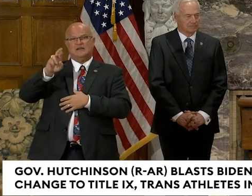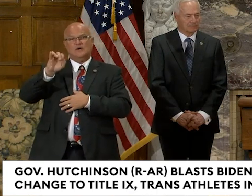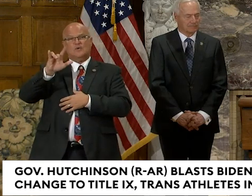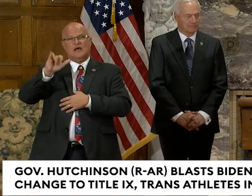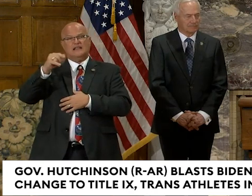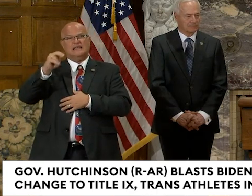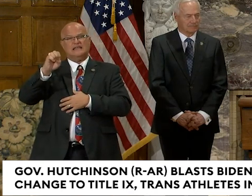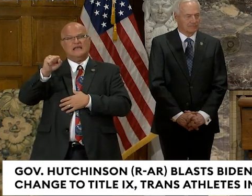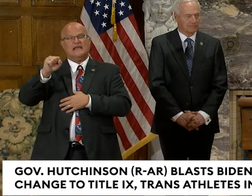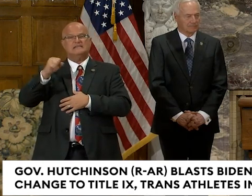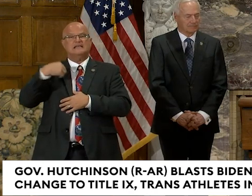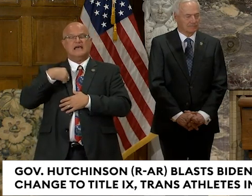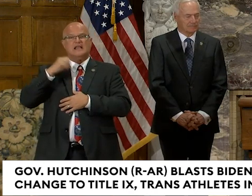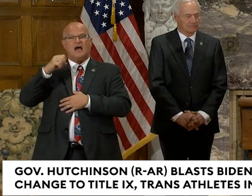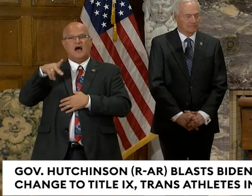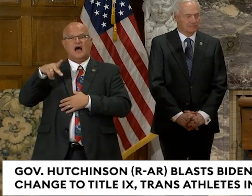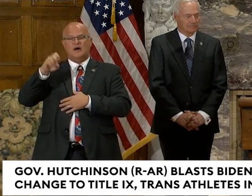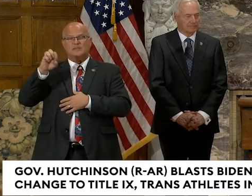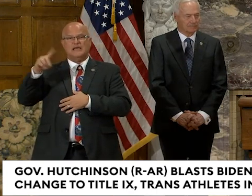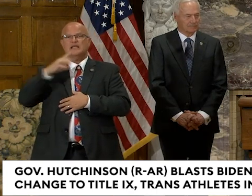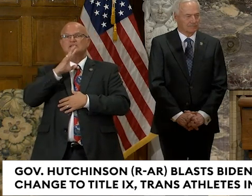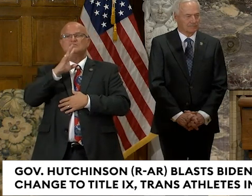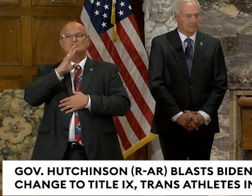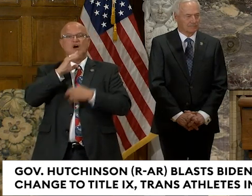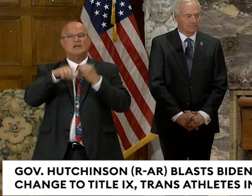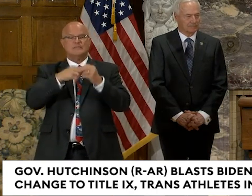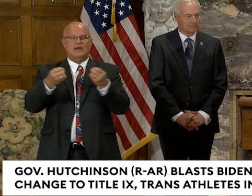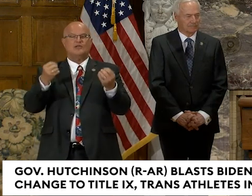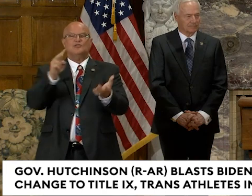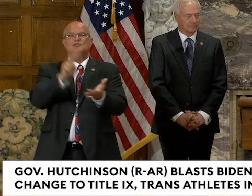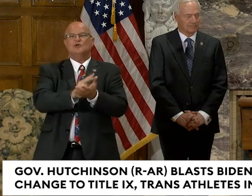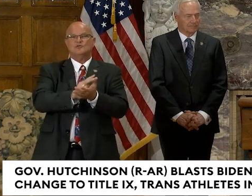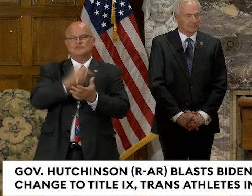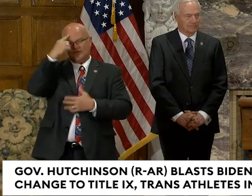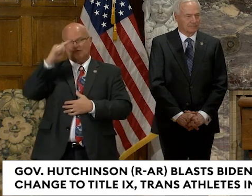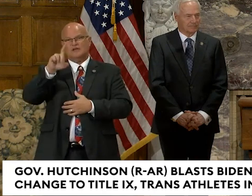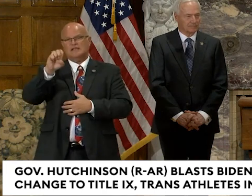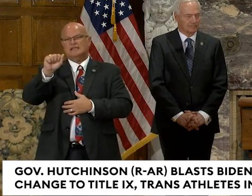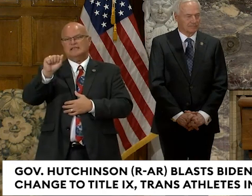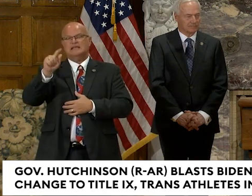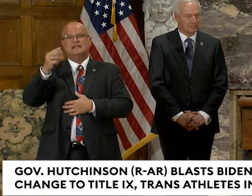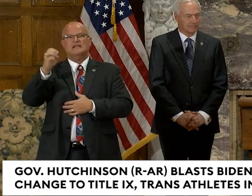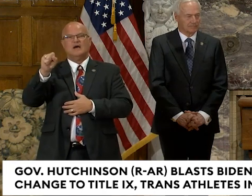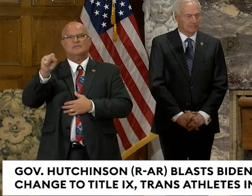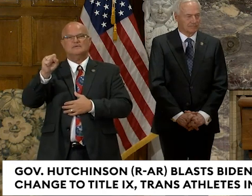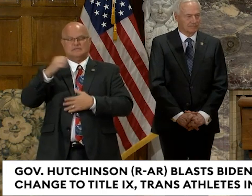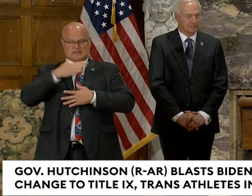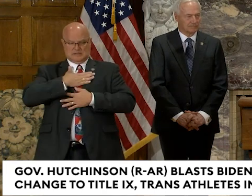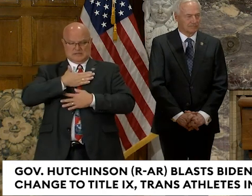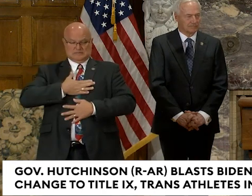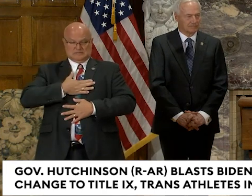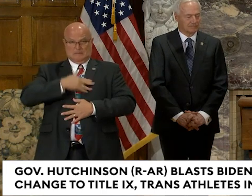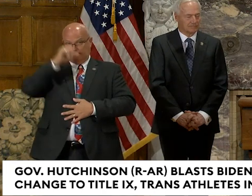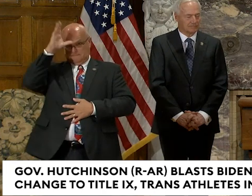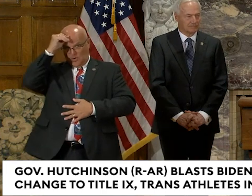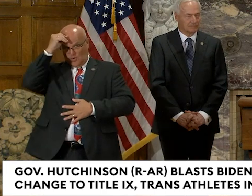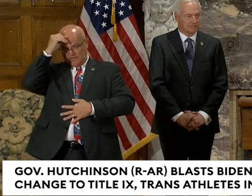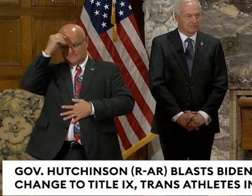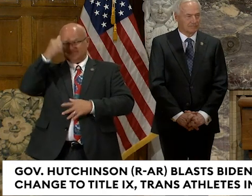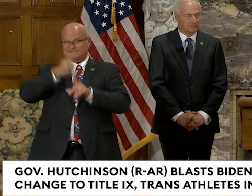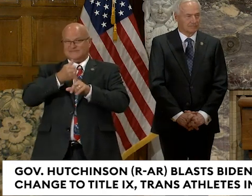Gaines, had an op-ed where she talked about losing to Leah Thomas, a biological male, and being